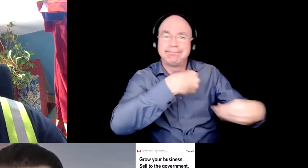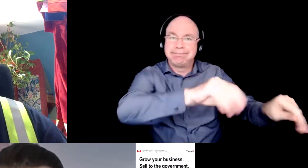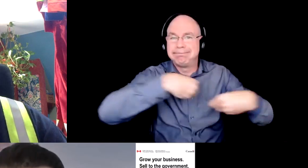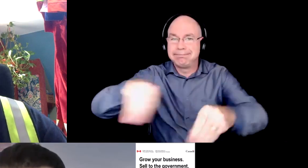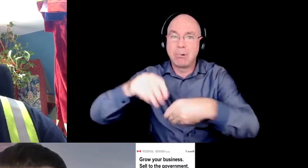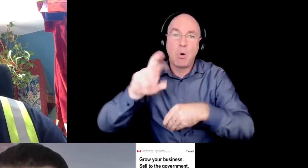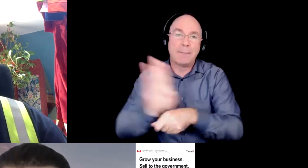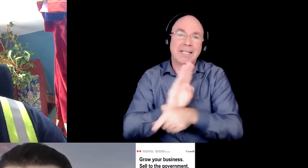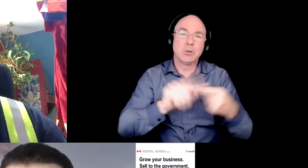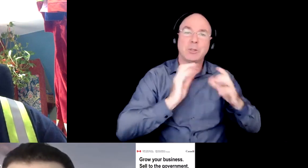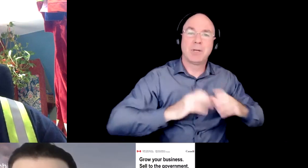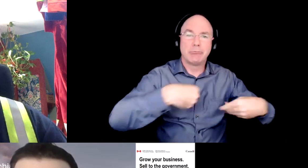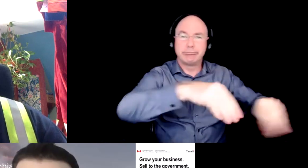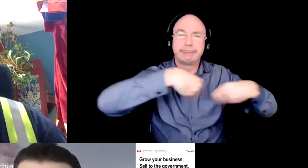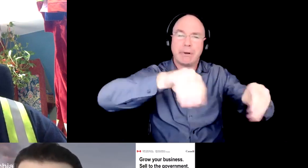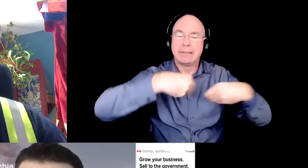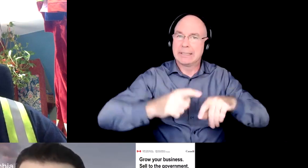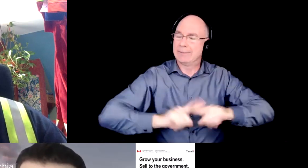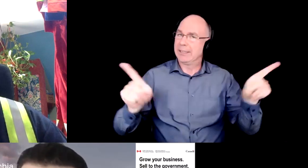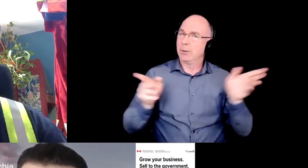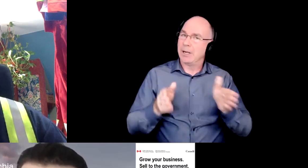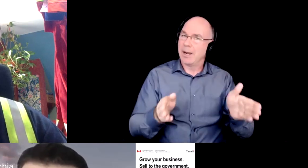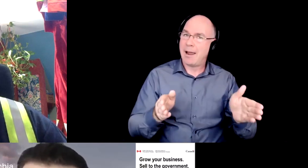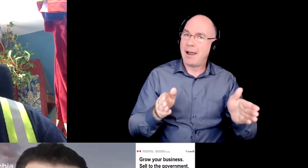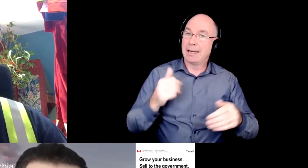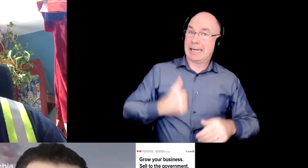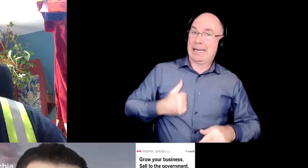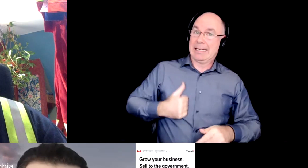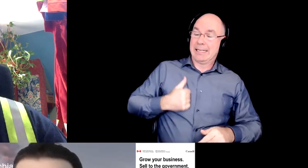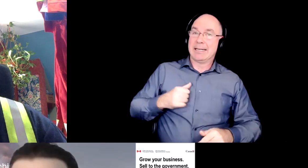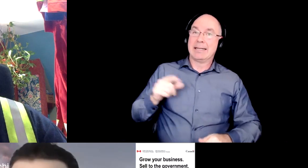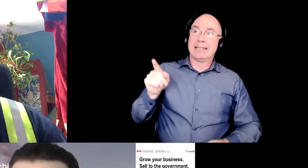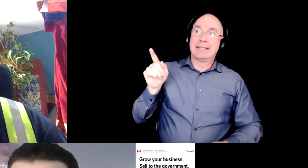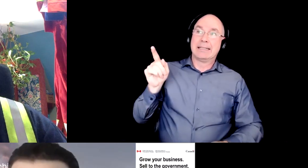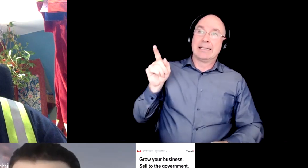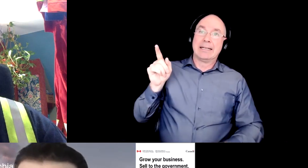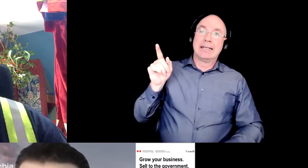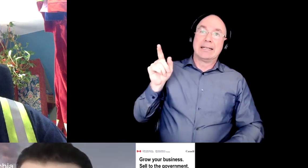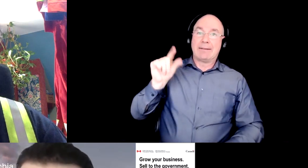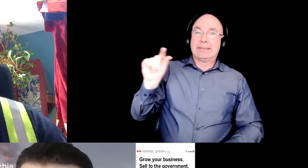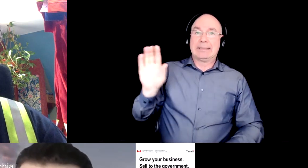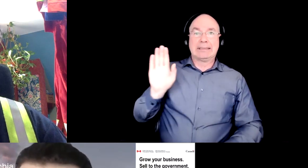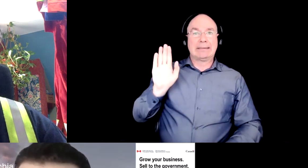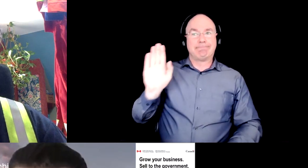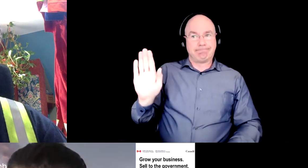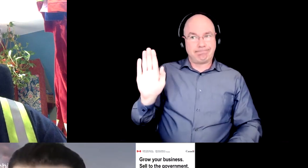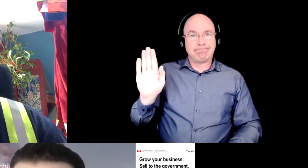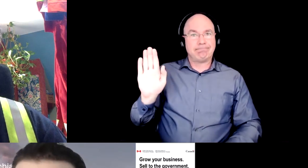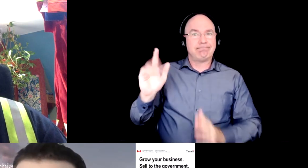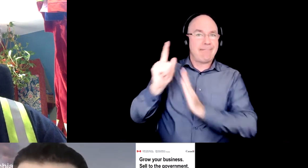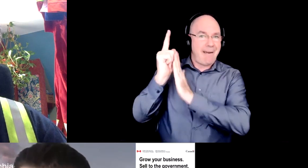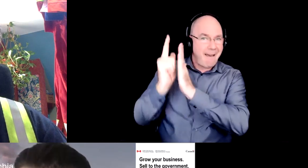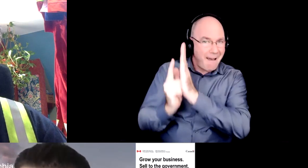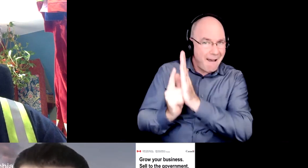consumer relationship. We have a very complicated environment of